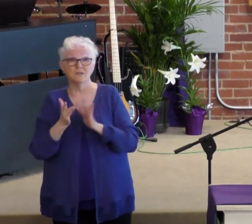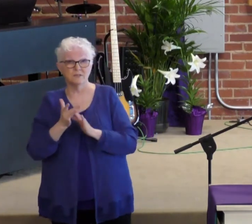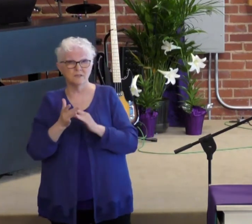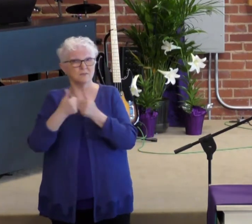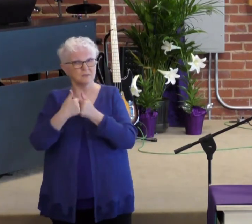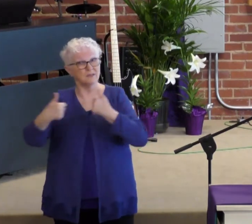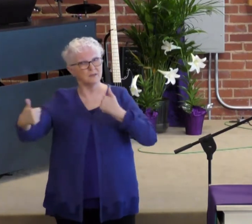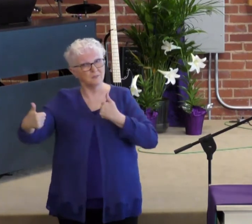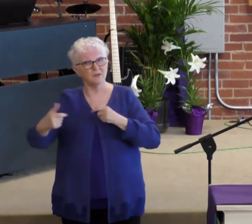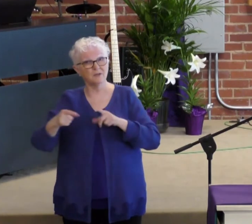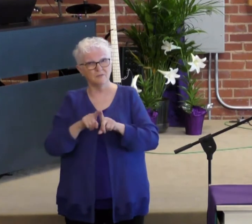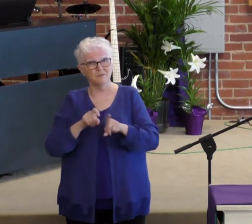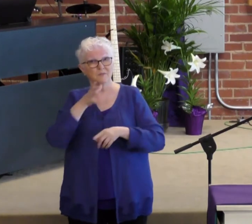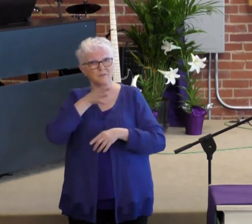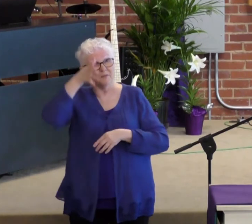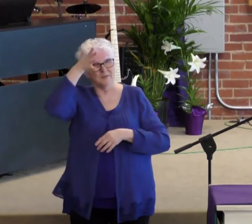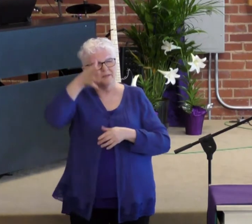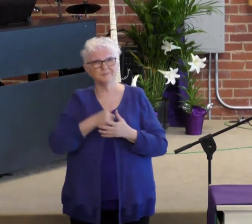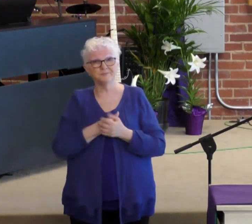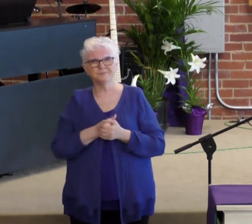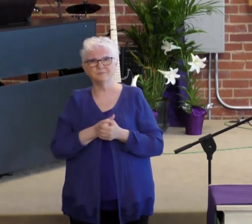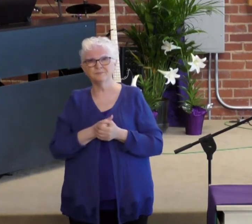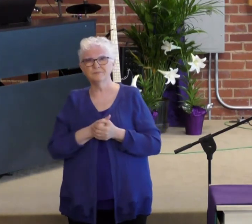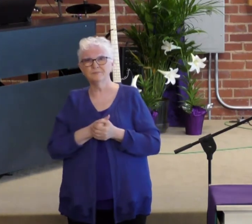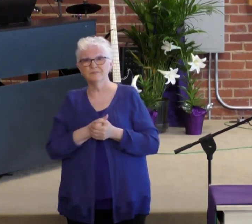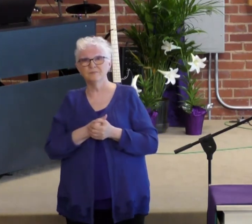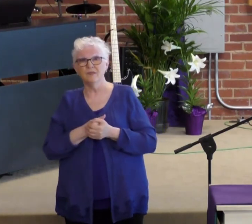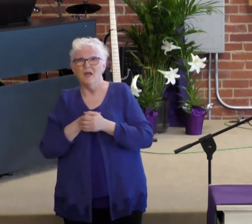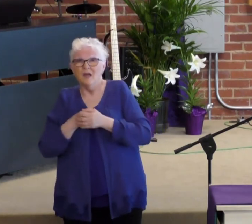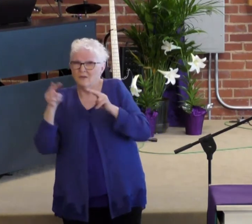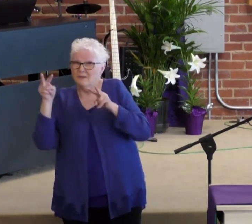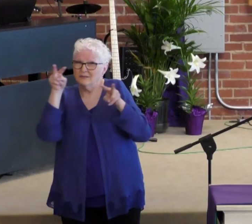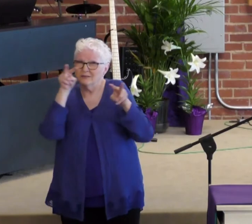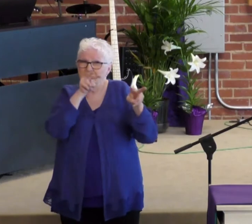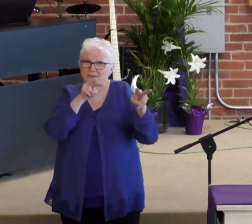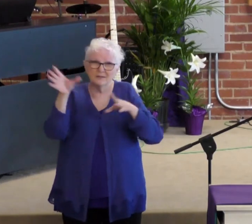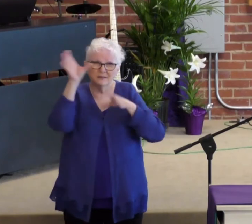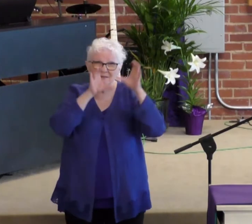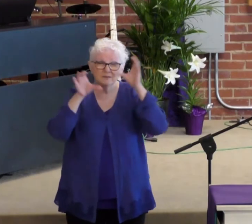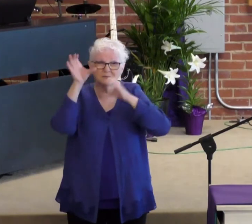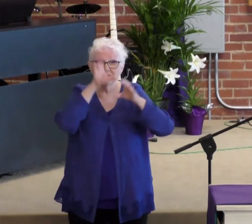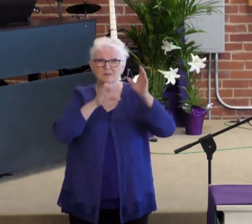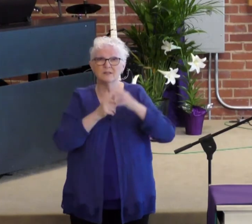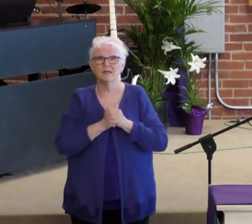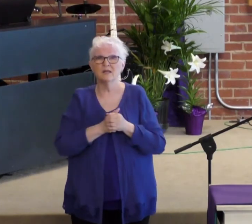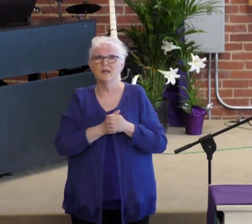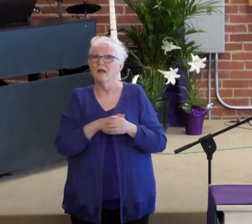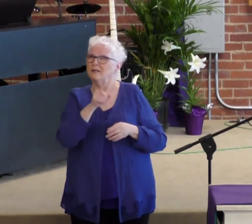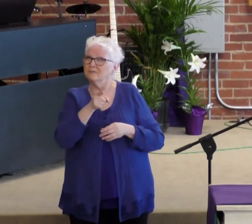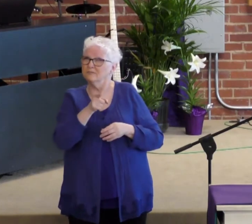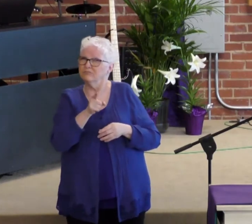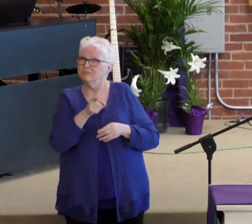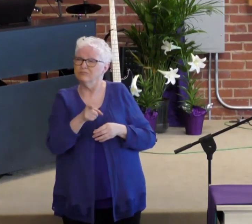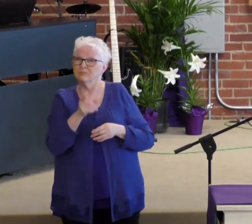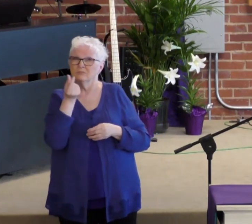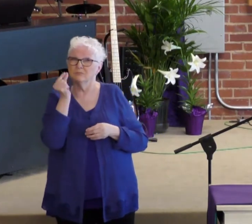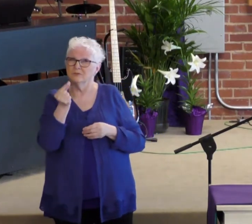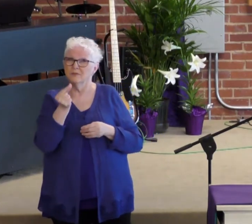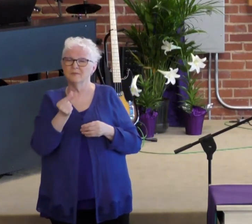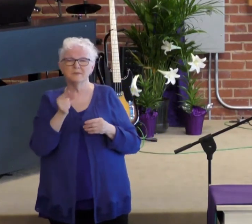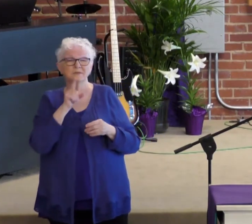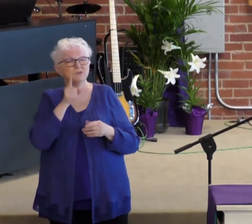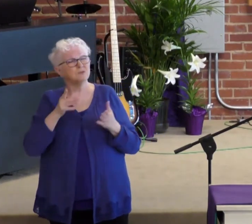remember that story? And they went looking for him, and they chastised him just a little bit, but they were so glad to find